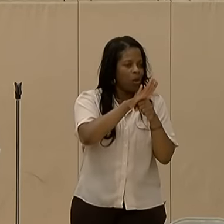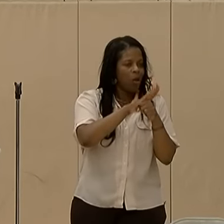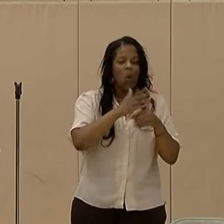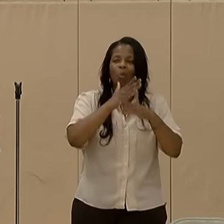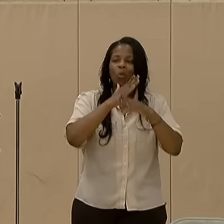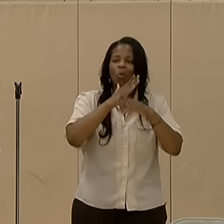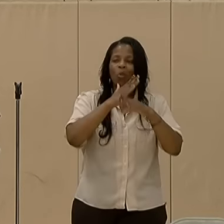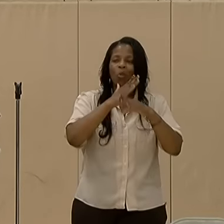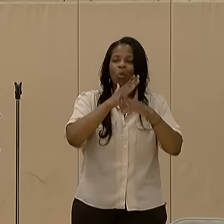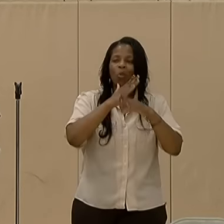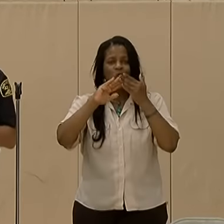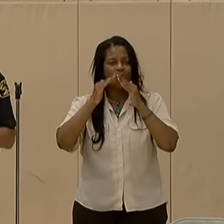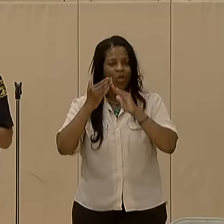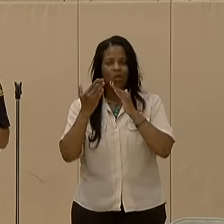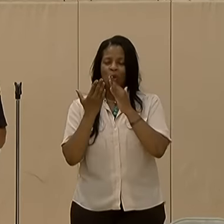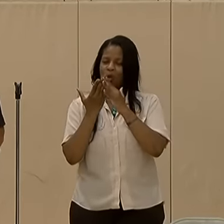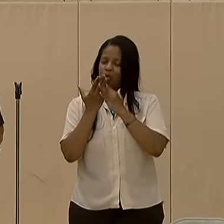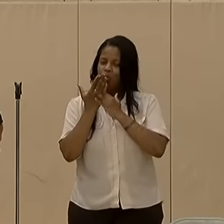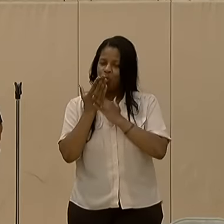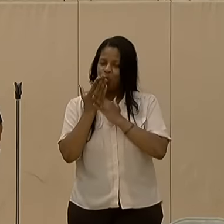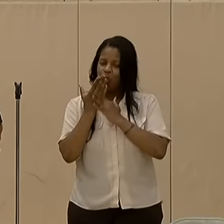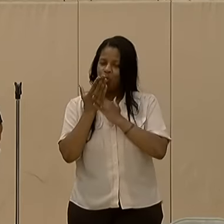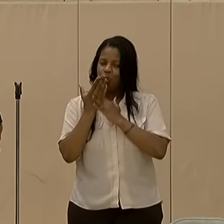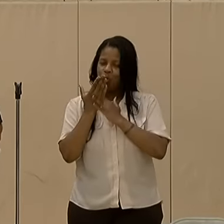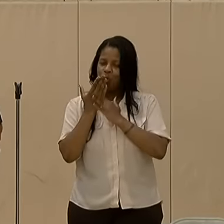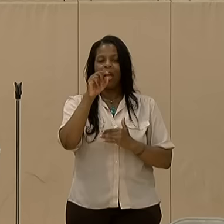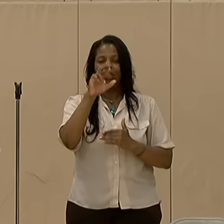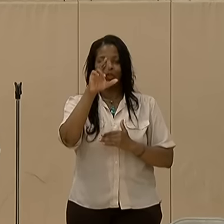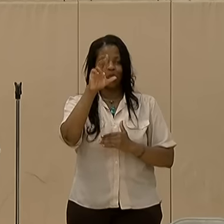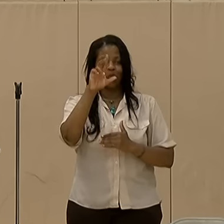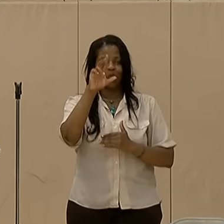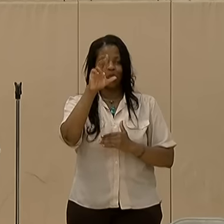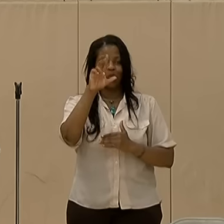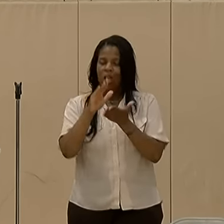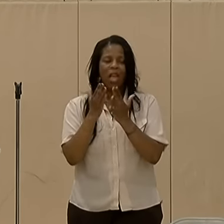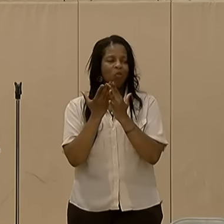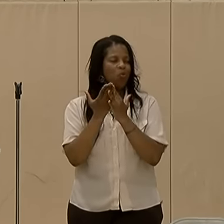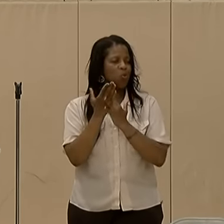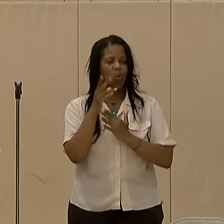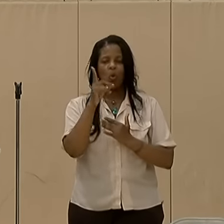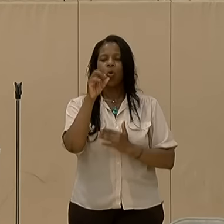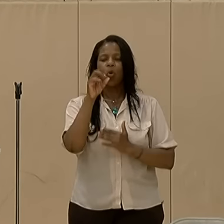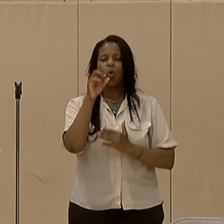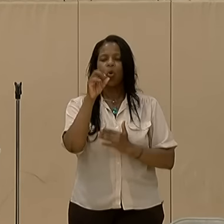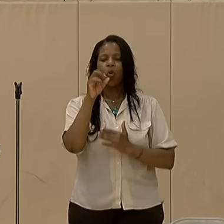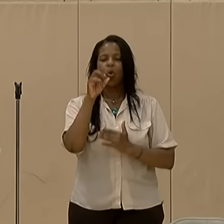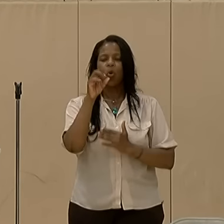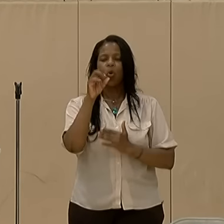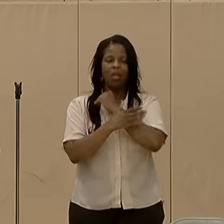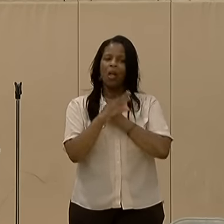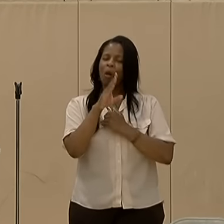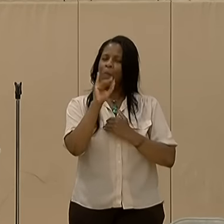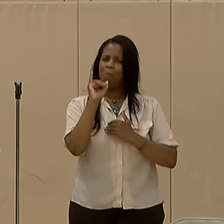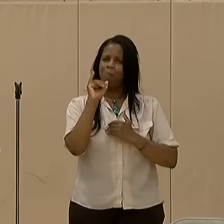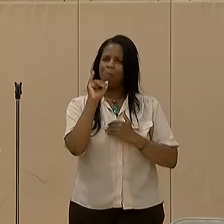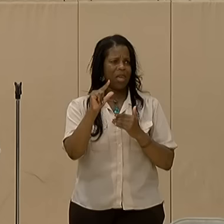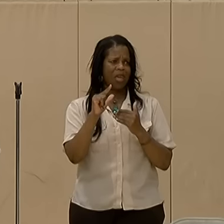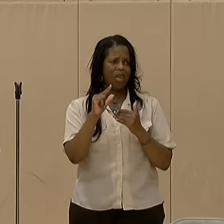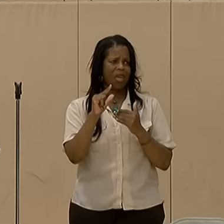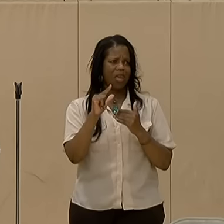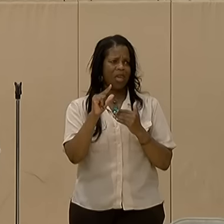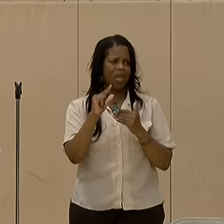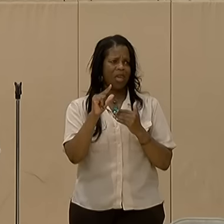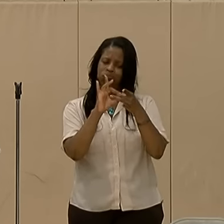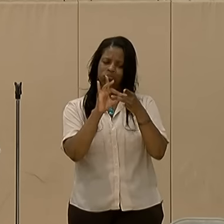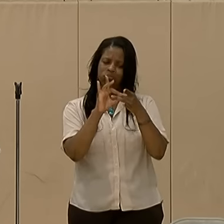your community through hazard reduction, and throughout Kern County. They're one of our biggest partners. So CAL